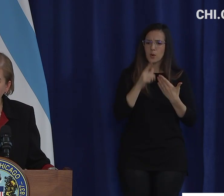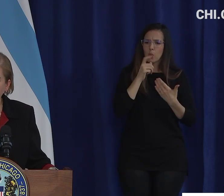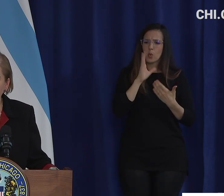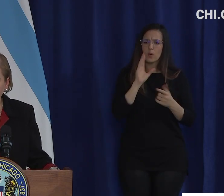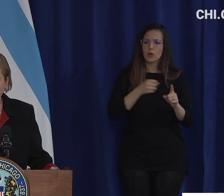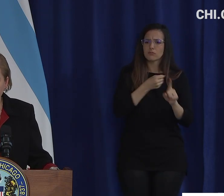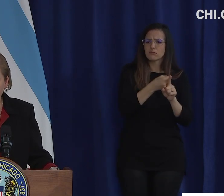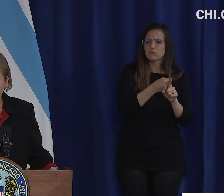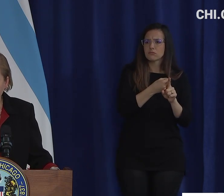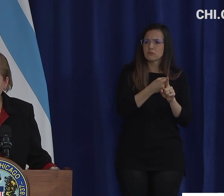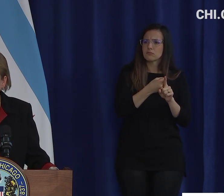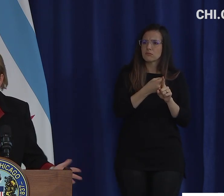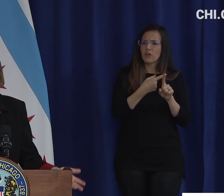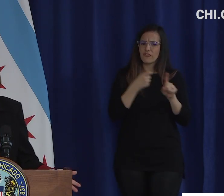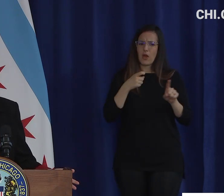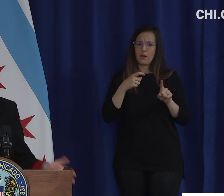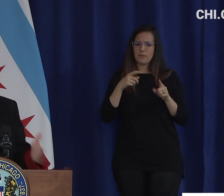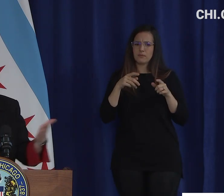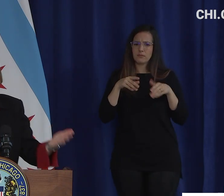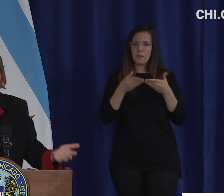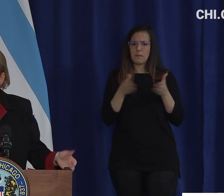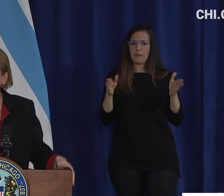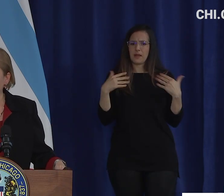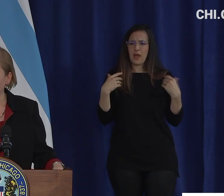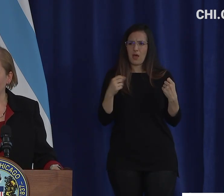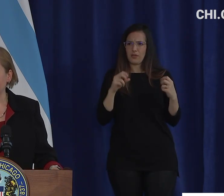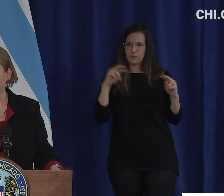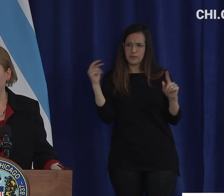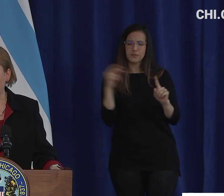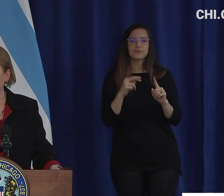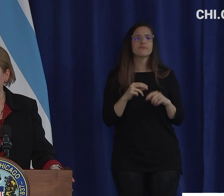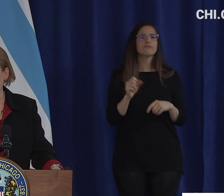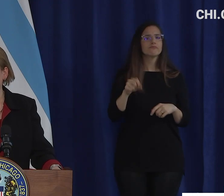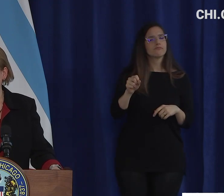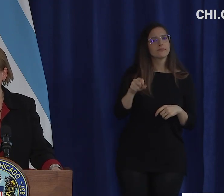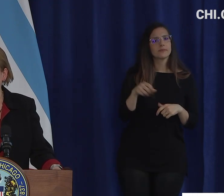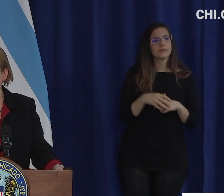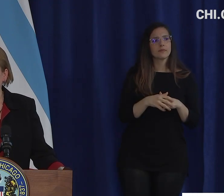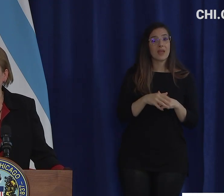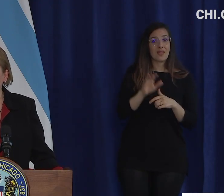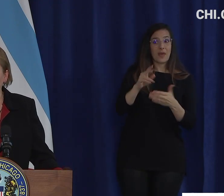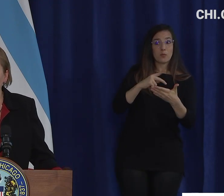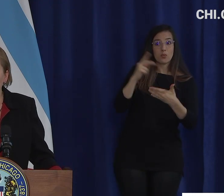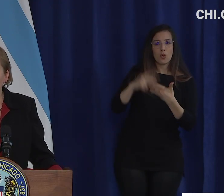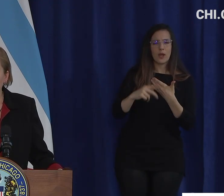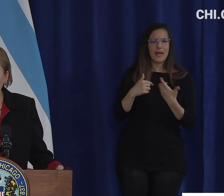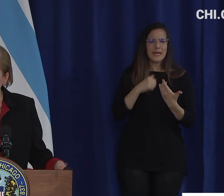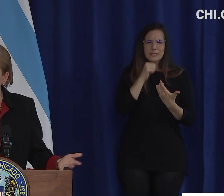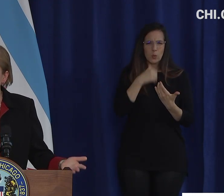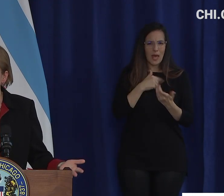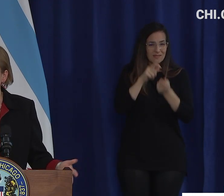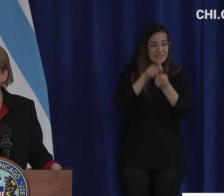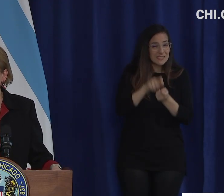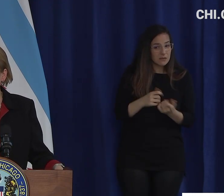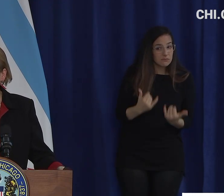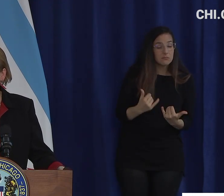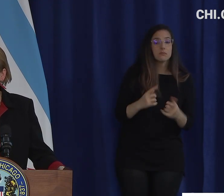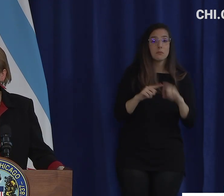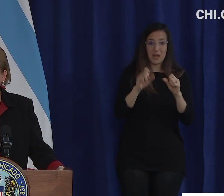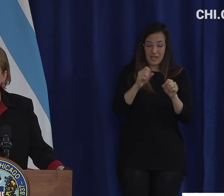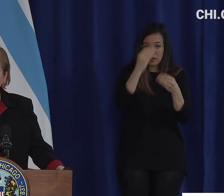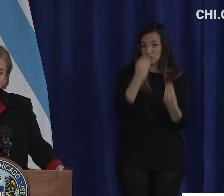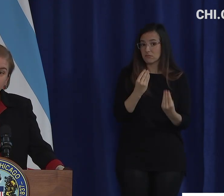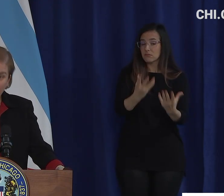health perspective? Yeah, so I don't have the details in terms of what exactly is happening with that program, but I can let you know that